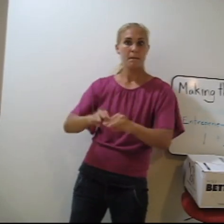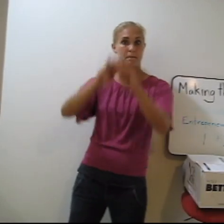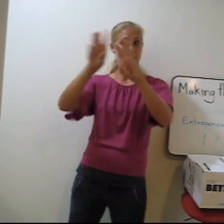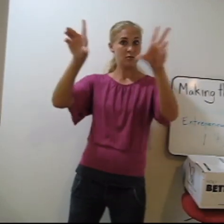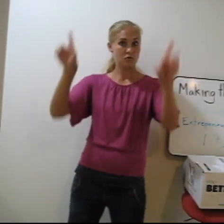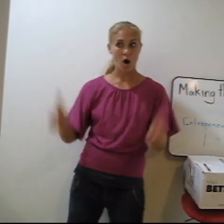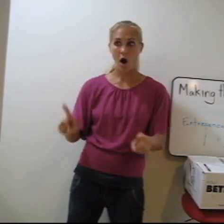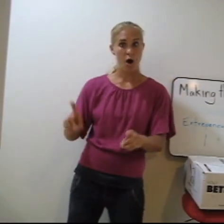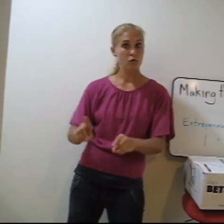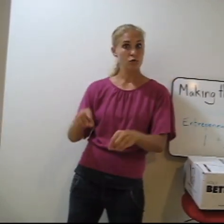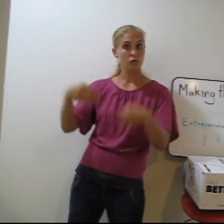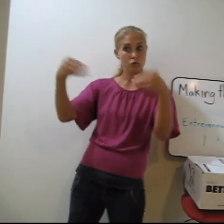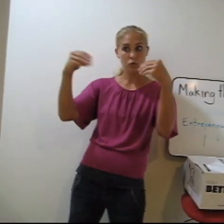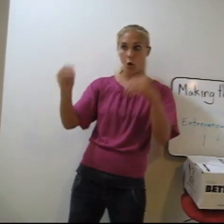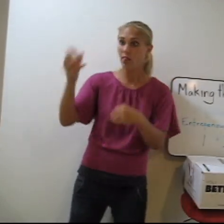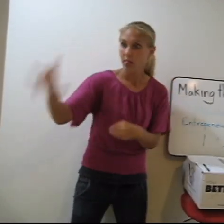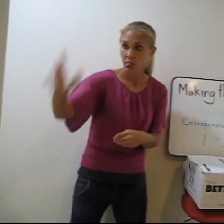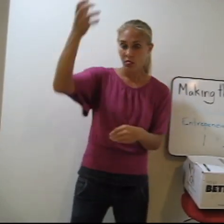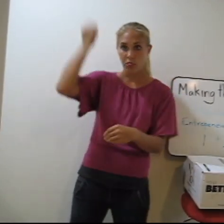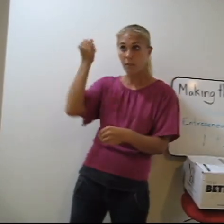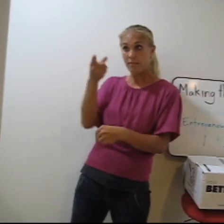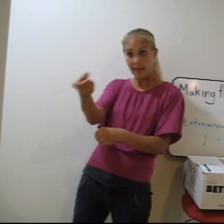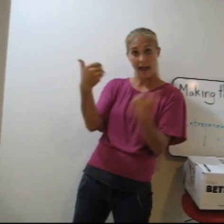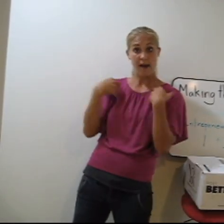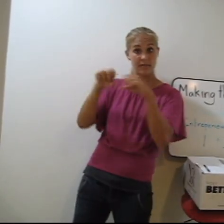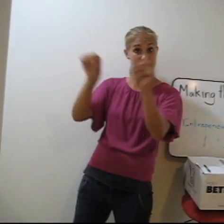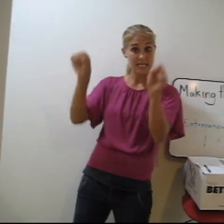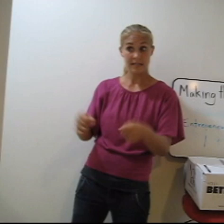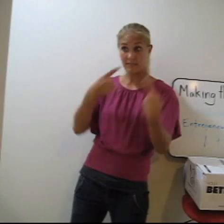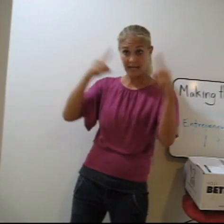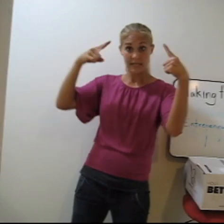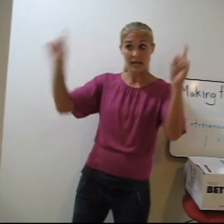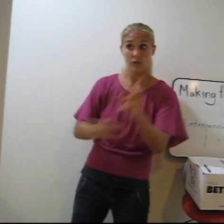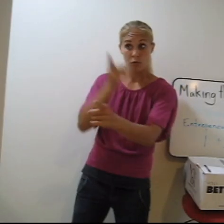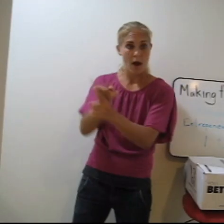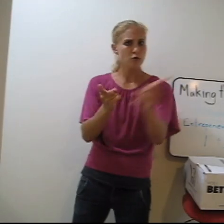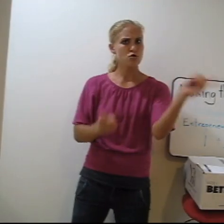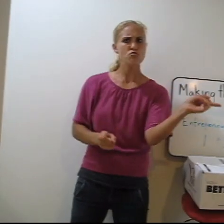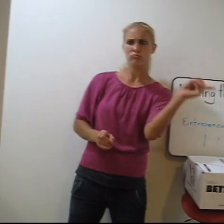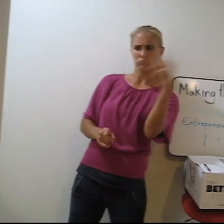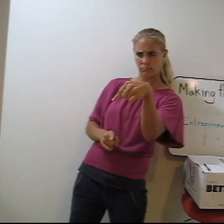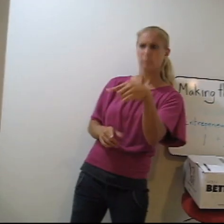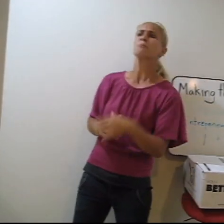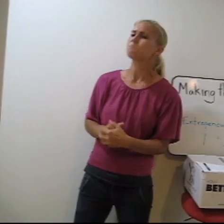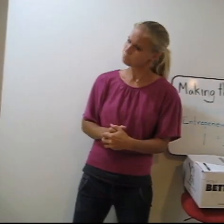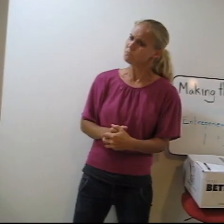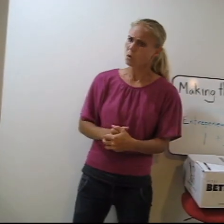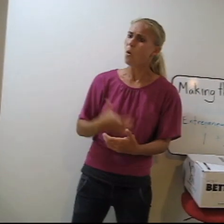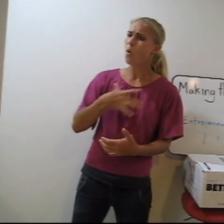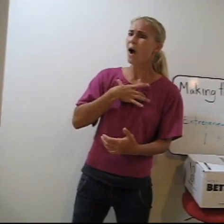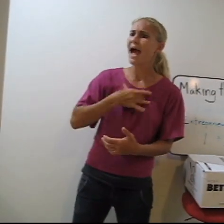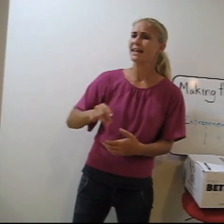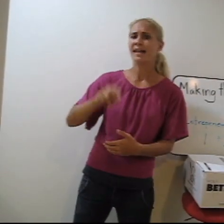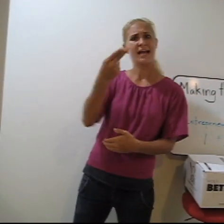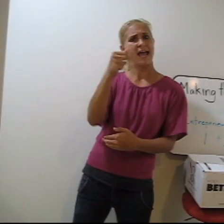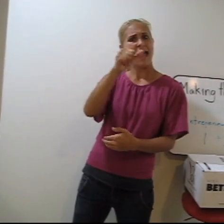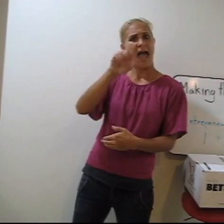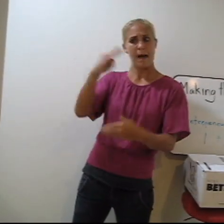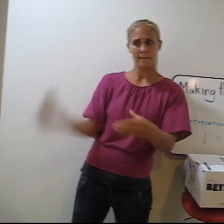developed a system that has proven to work and to make money. Now, you come along and say, hey, I really like ham sandwiches, so I'm going to replace